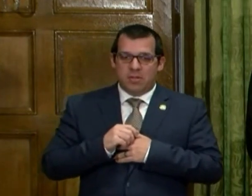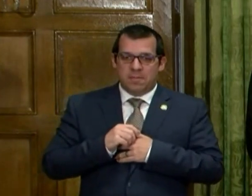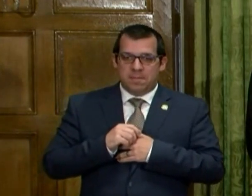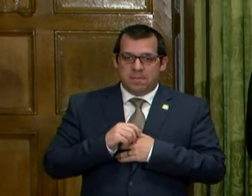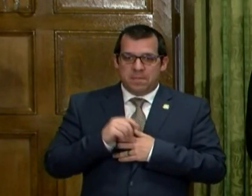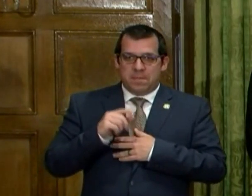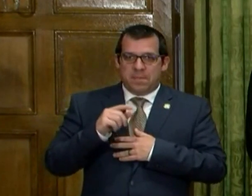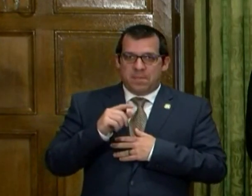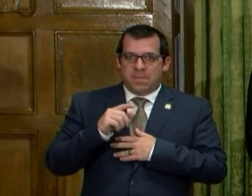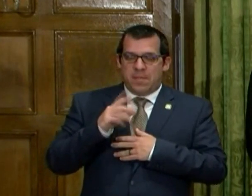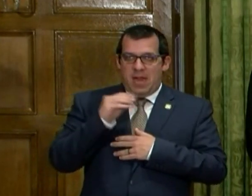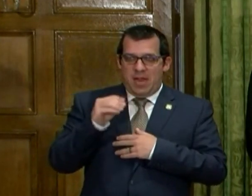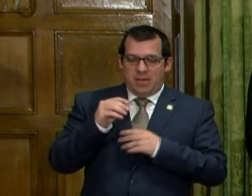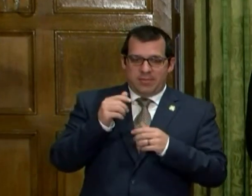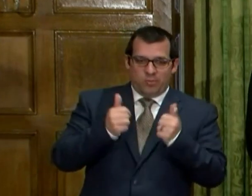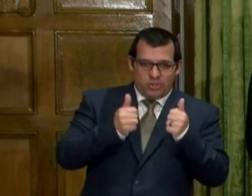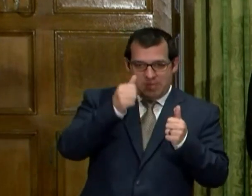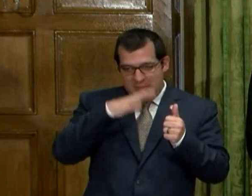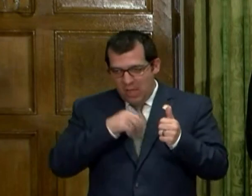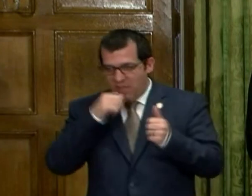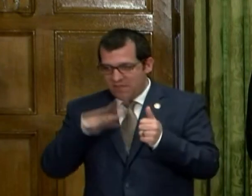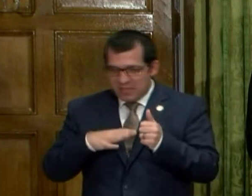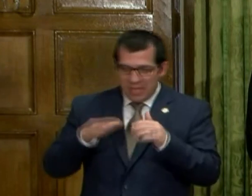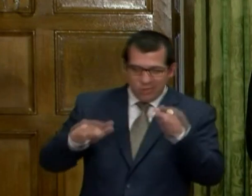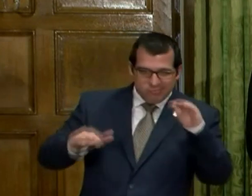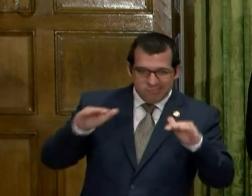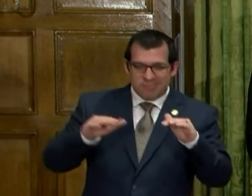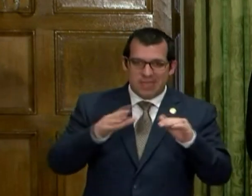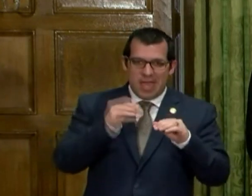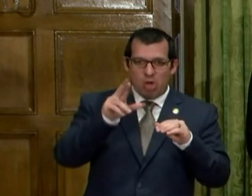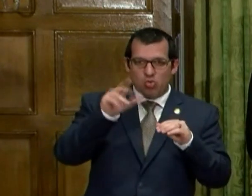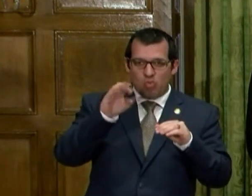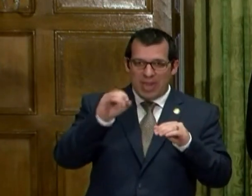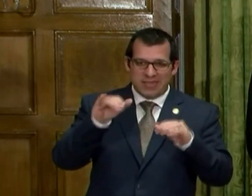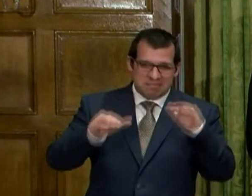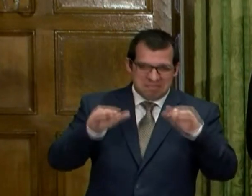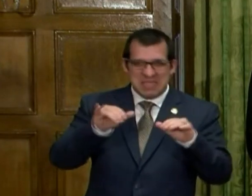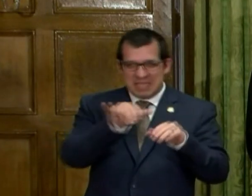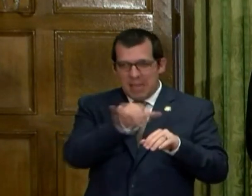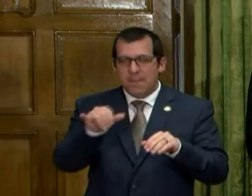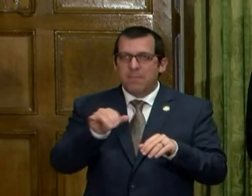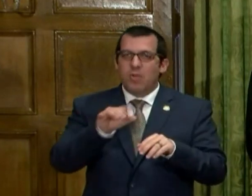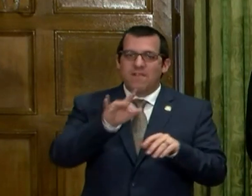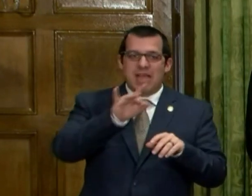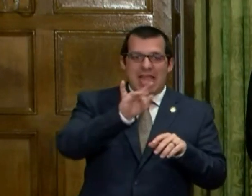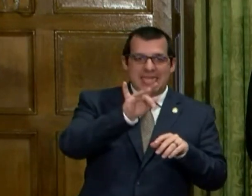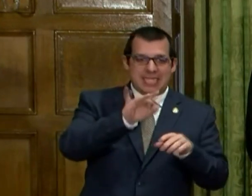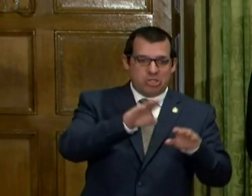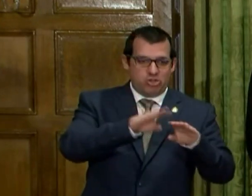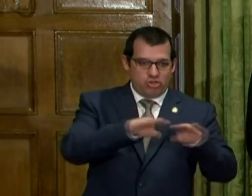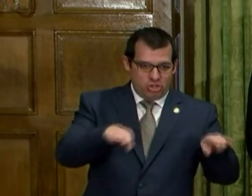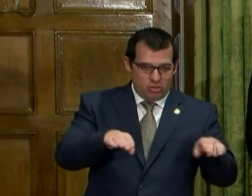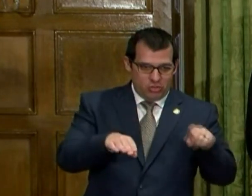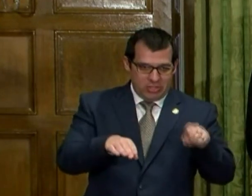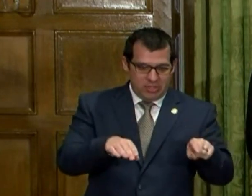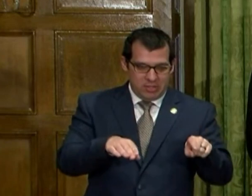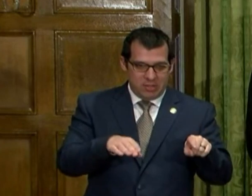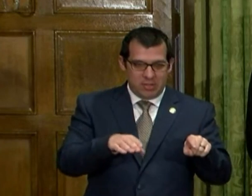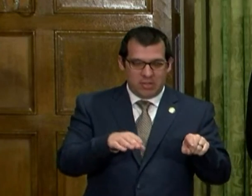The gender and racial distribution is pretty much the same as it's been. We have 18 children